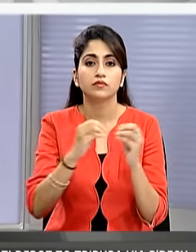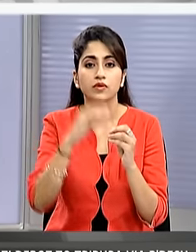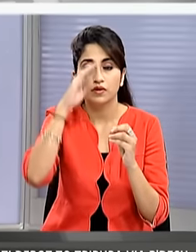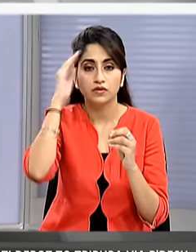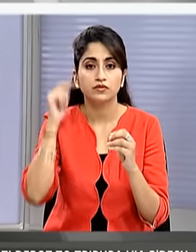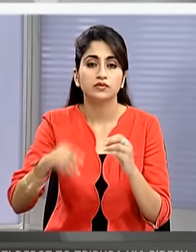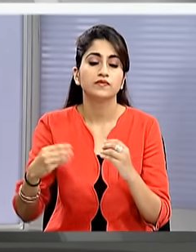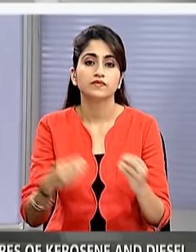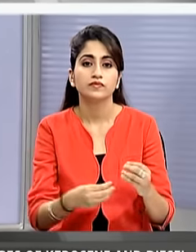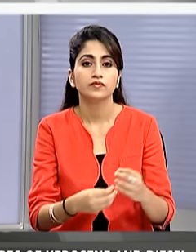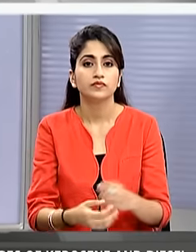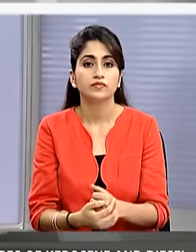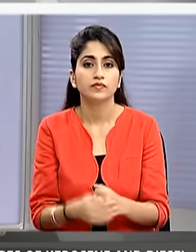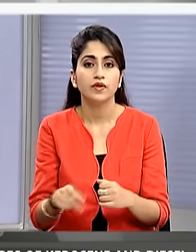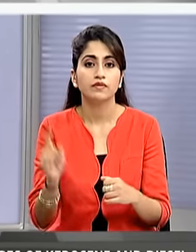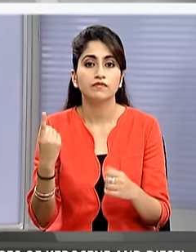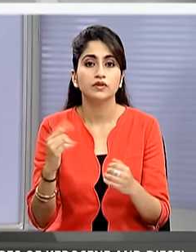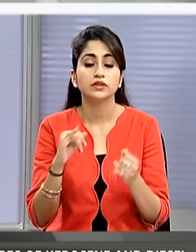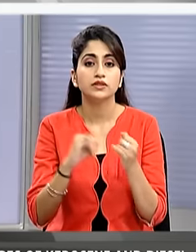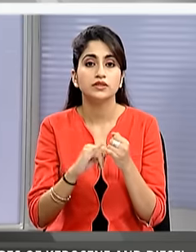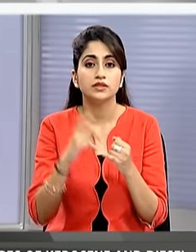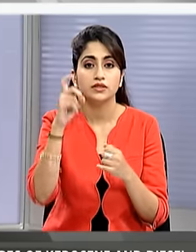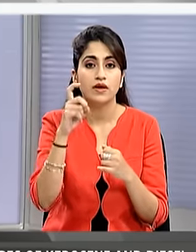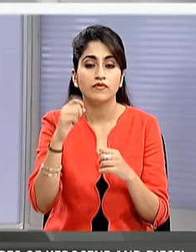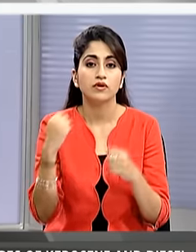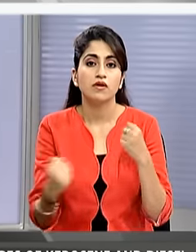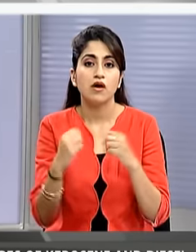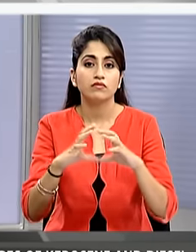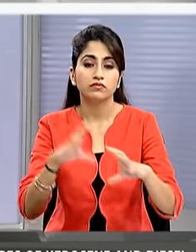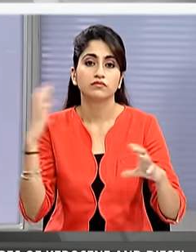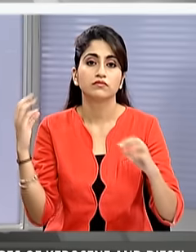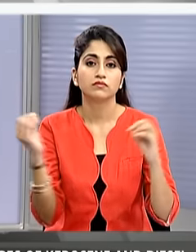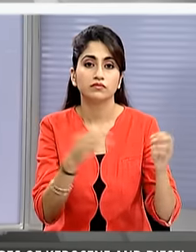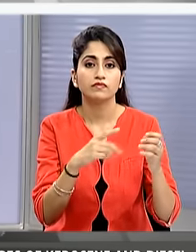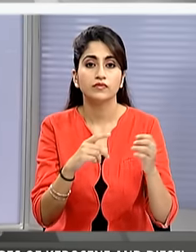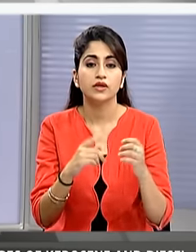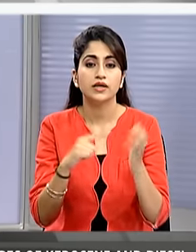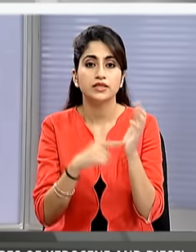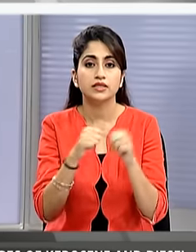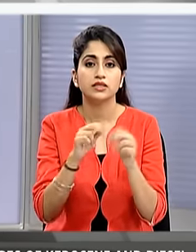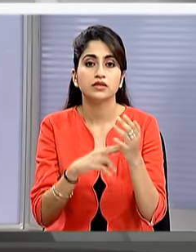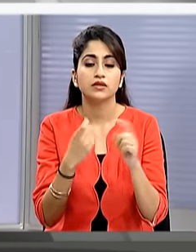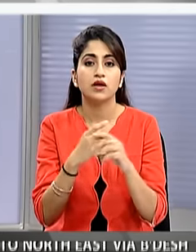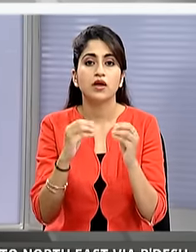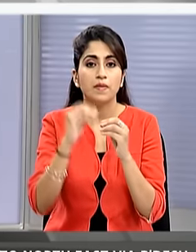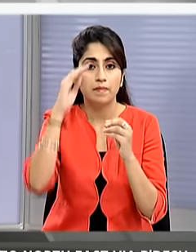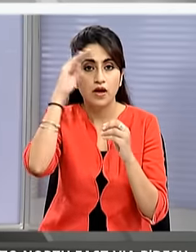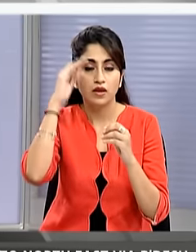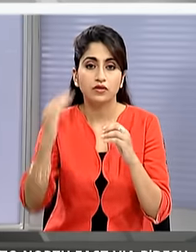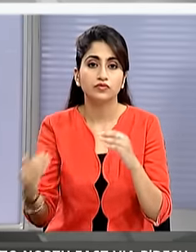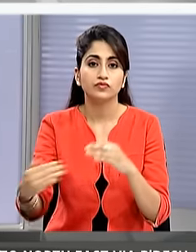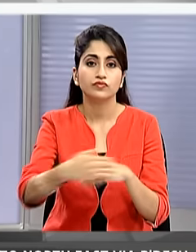transportation difficult. In the first consignment, 7 tankers will be flagged off from Guwahati Depot to Tripura